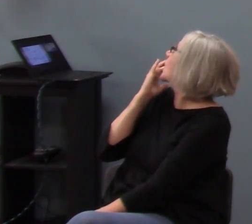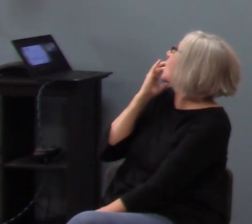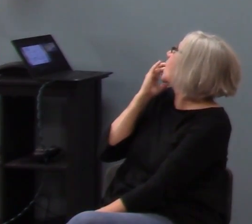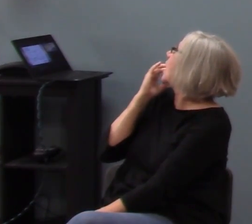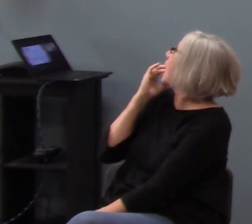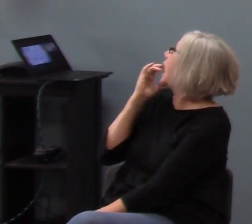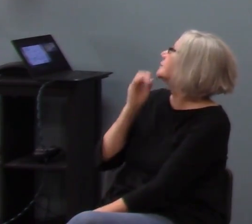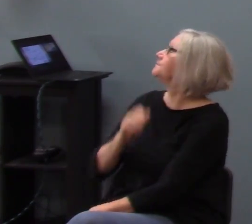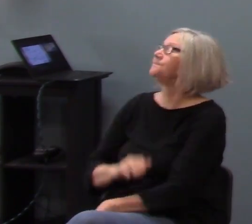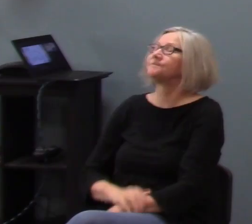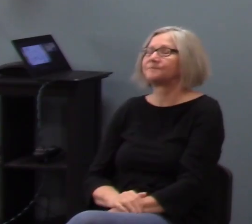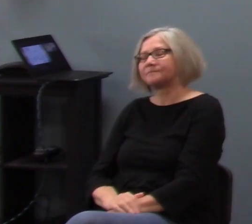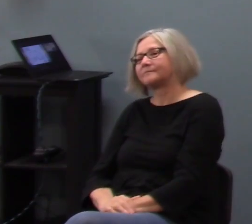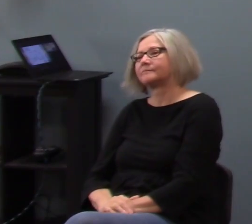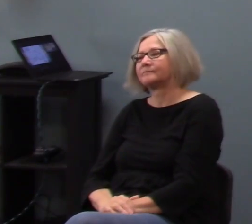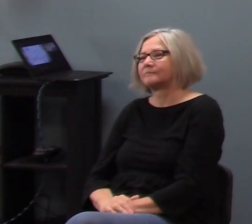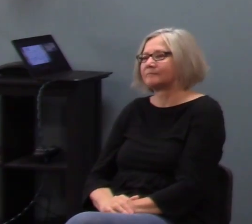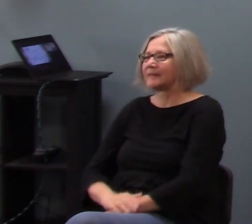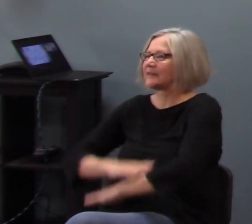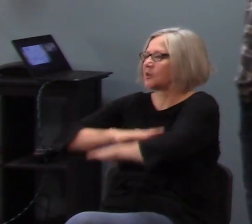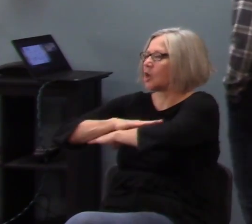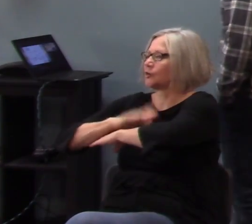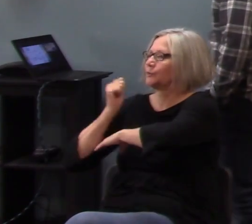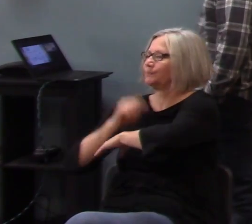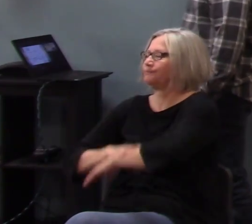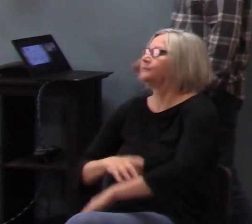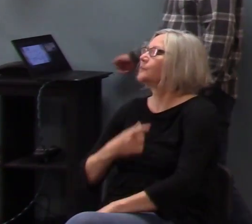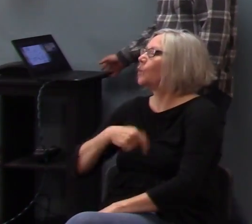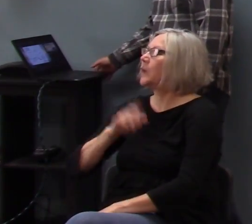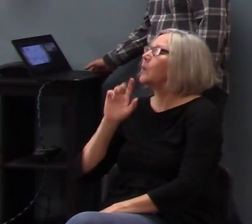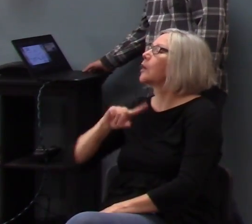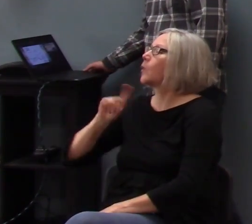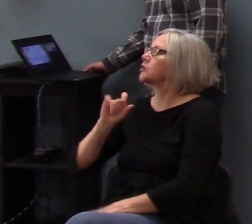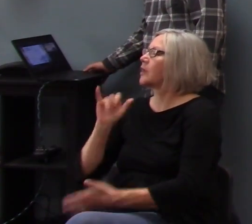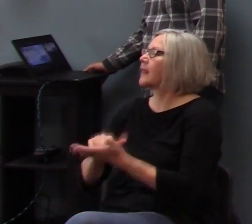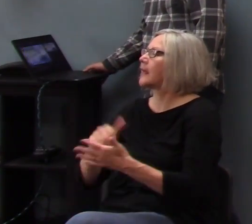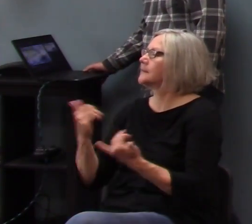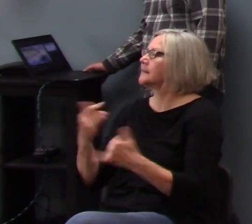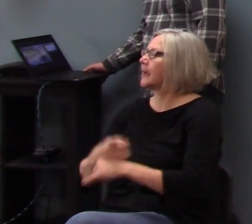evolution. We're going to question it. Okay?